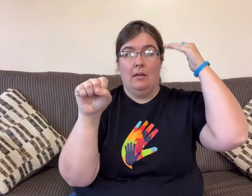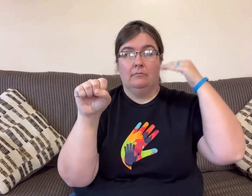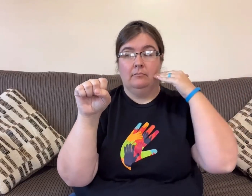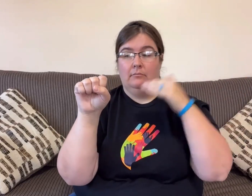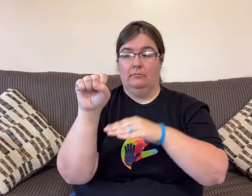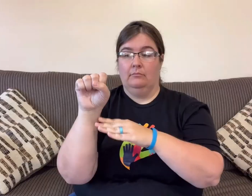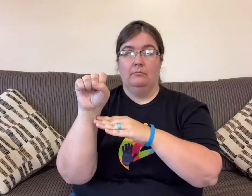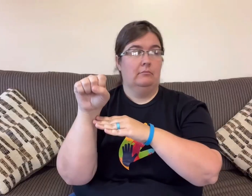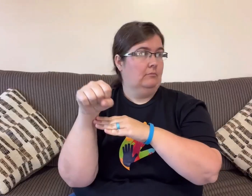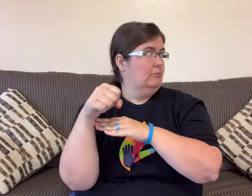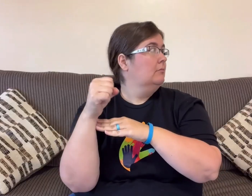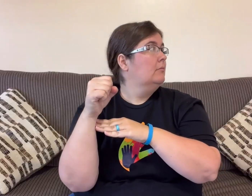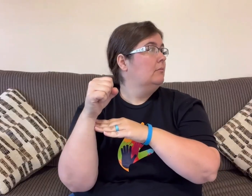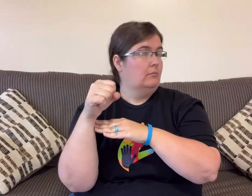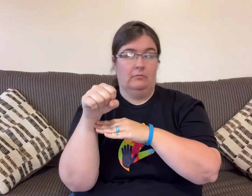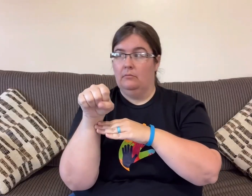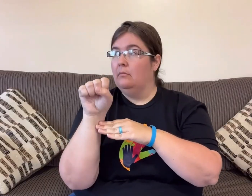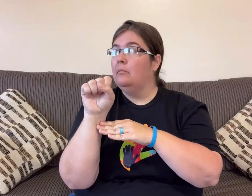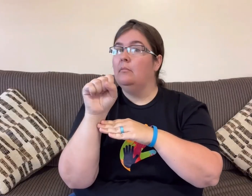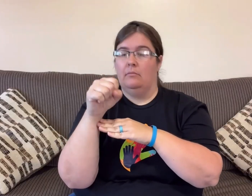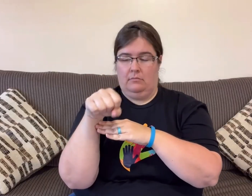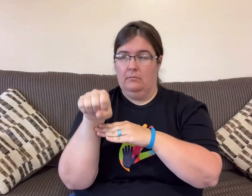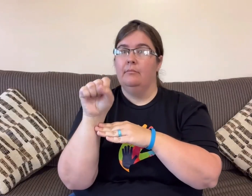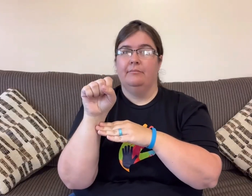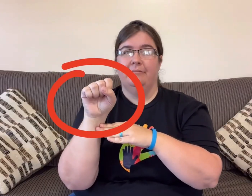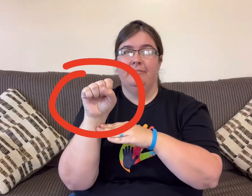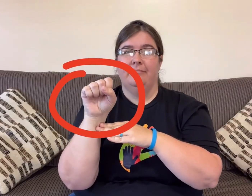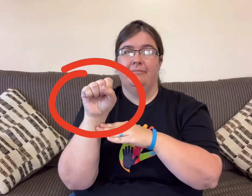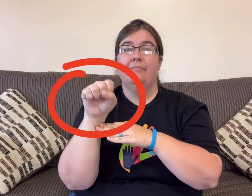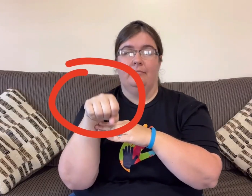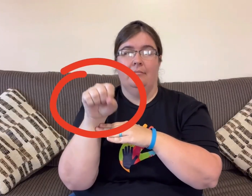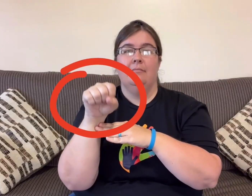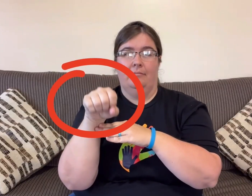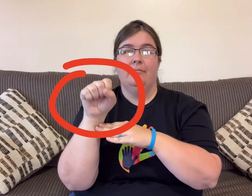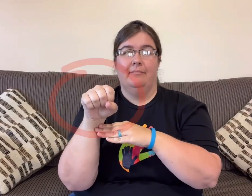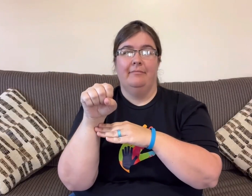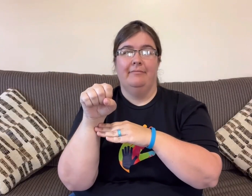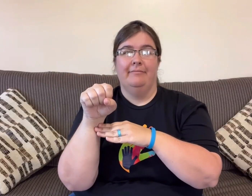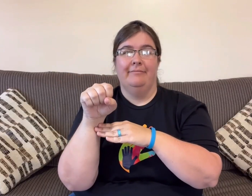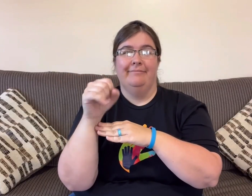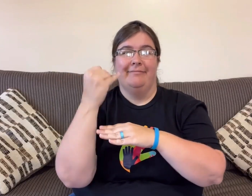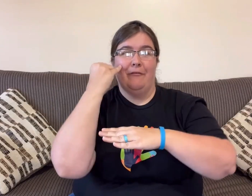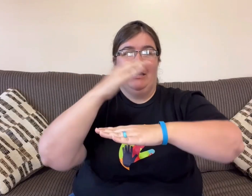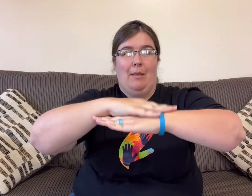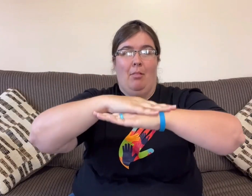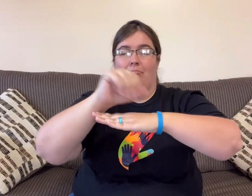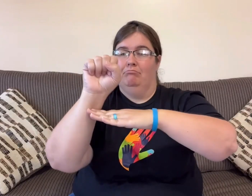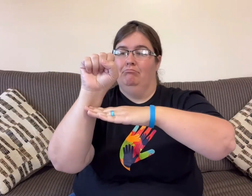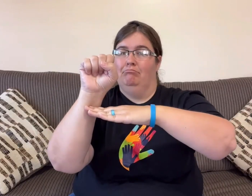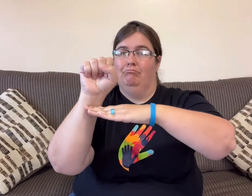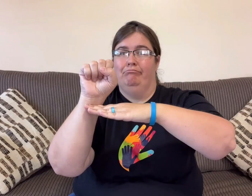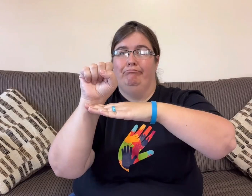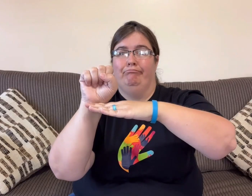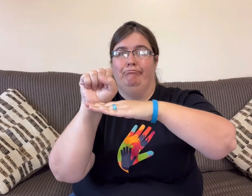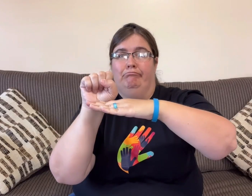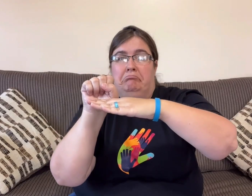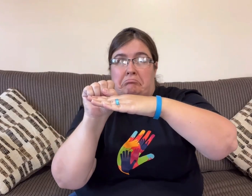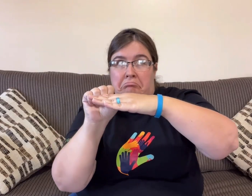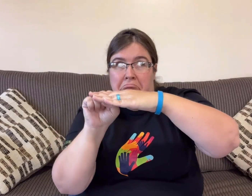head, looking around like this. You can even make the head nod, or the head disappear below a table if